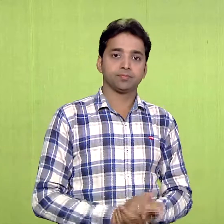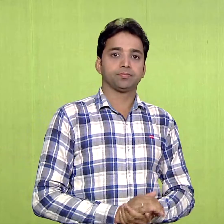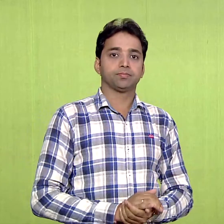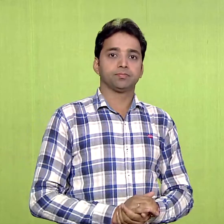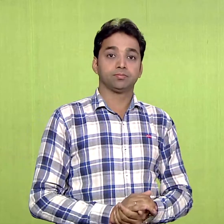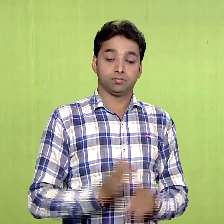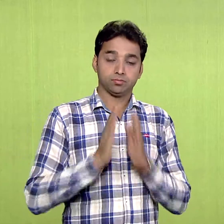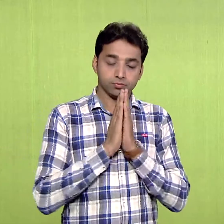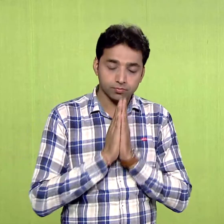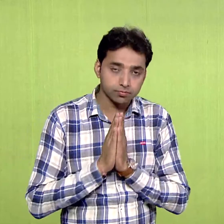temples,